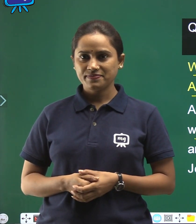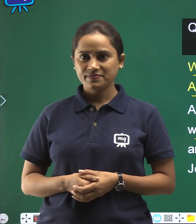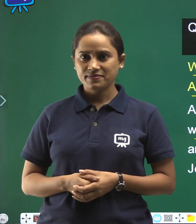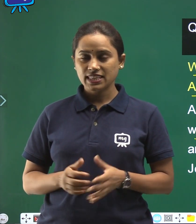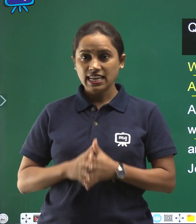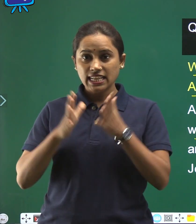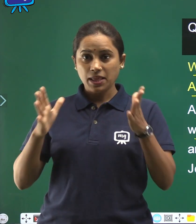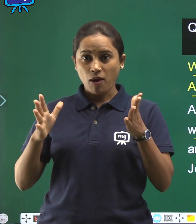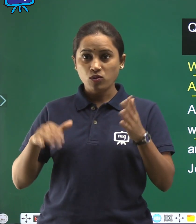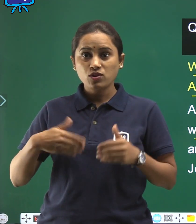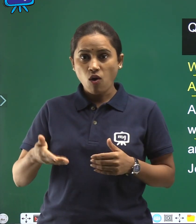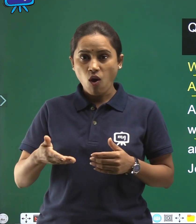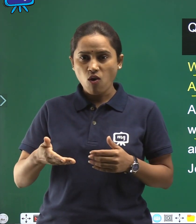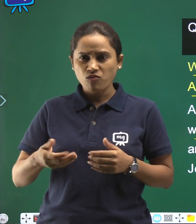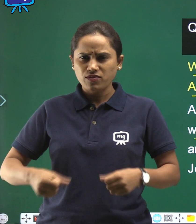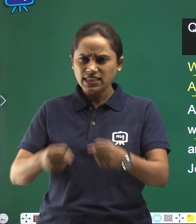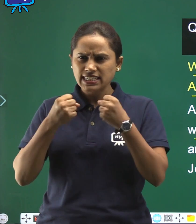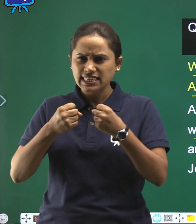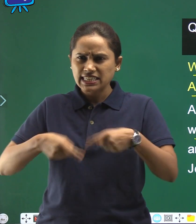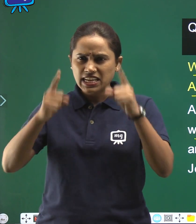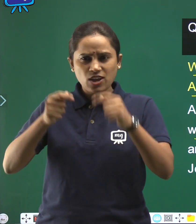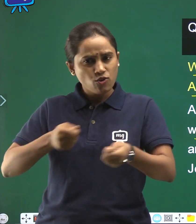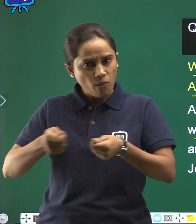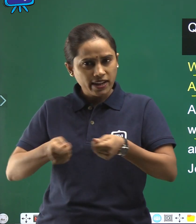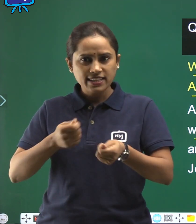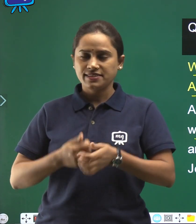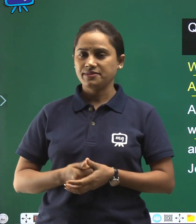the amount of dominance